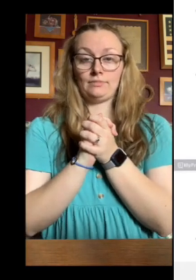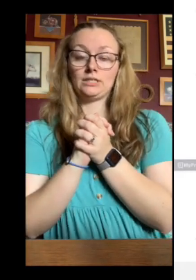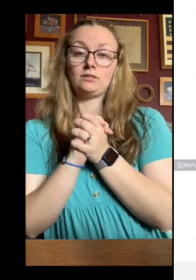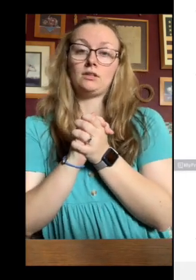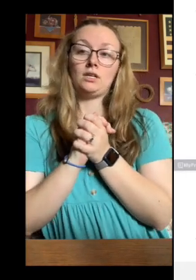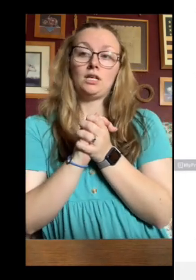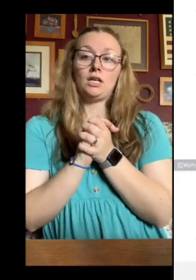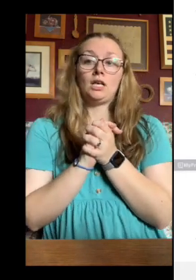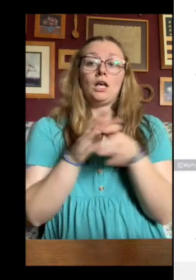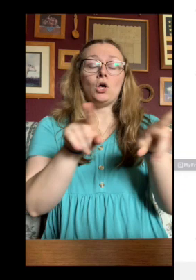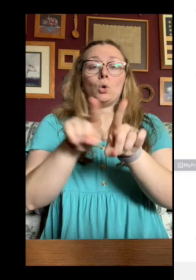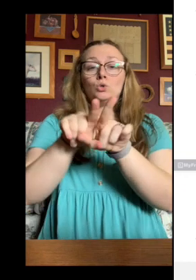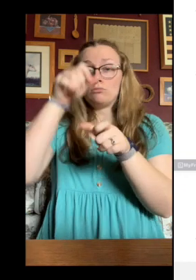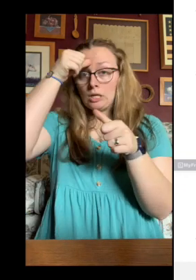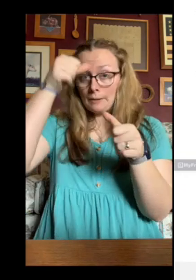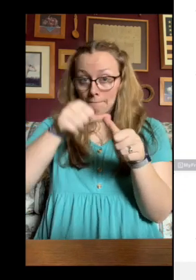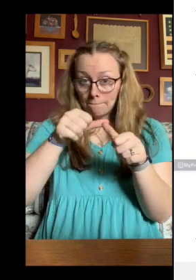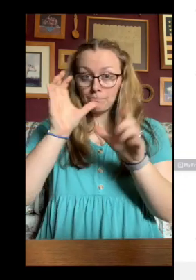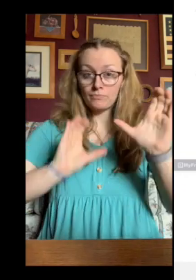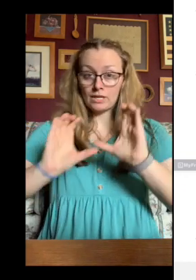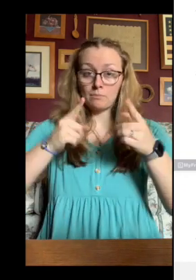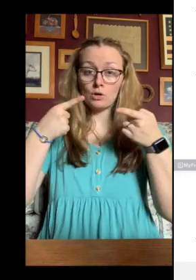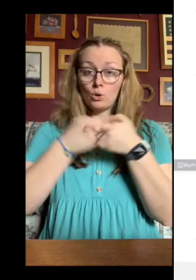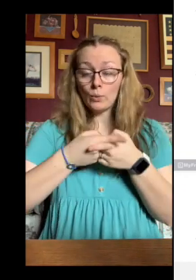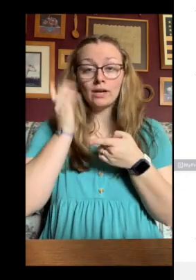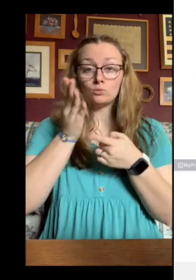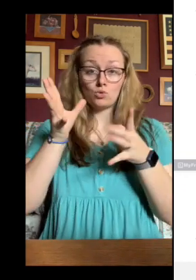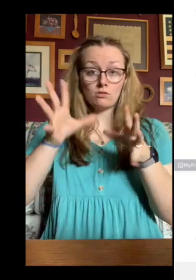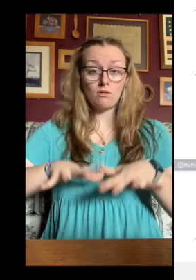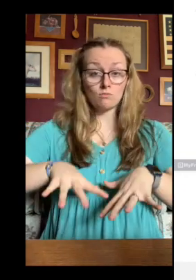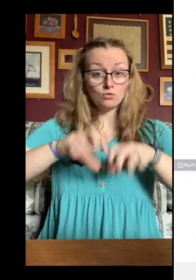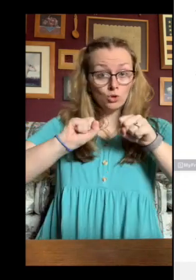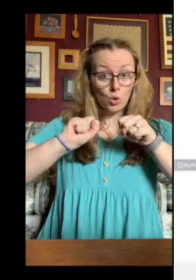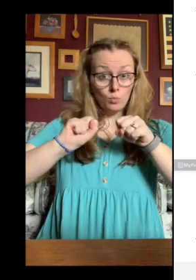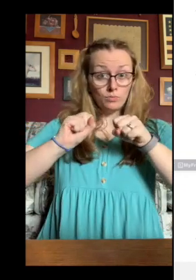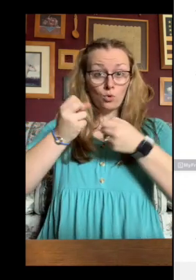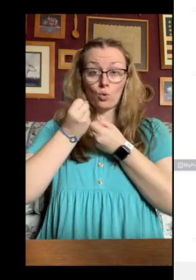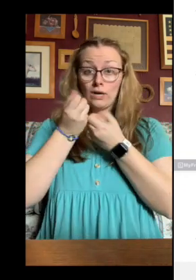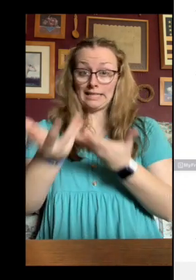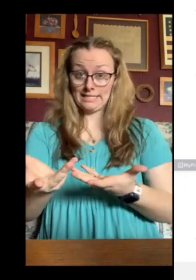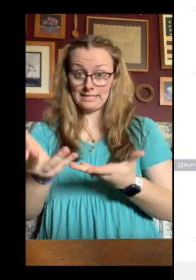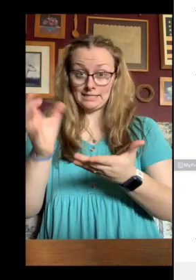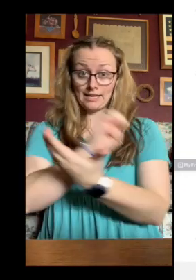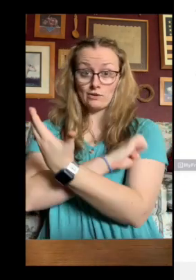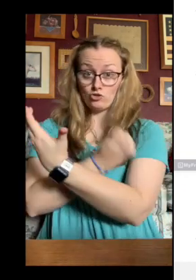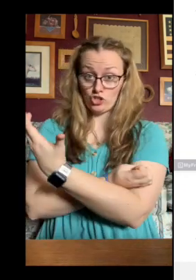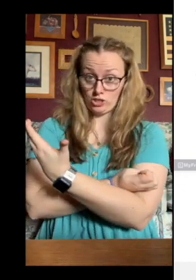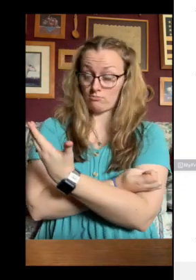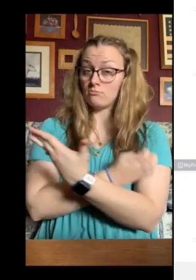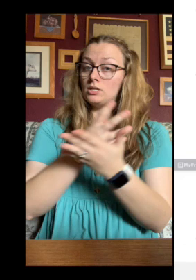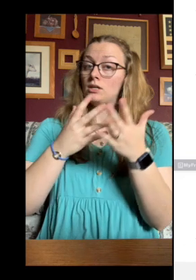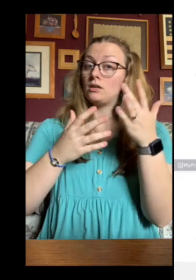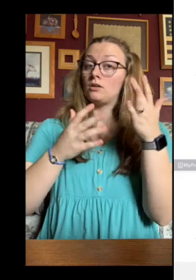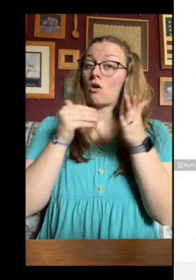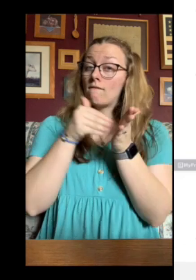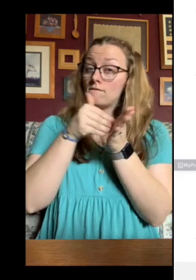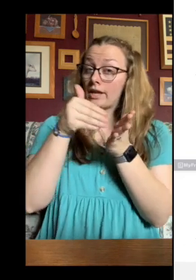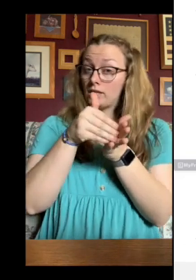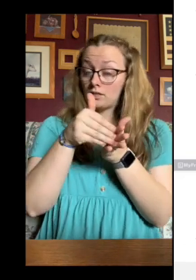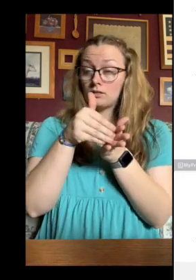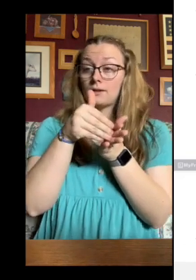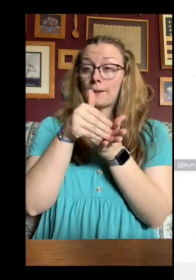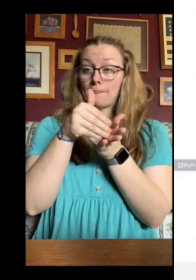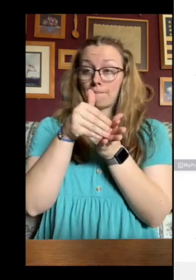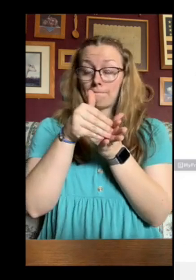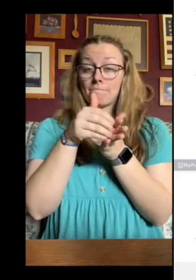Also remember, chemical reactions are either going to absorb or release energy, most often as